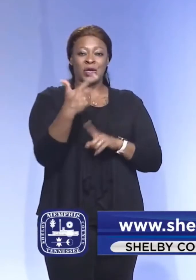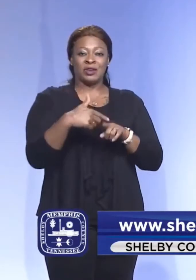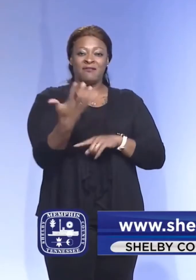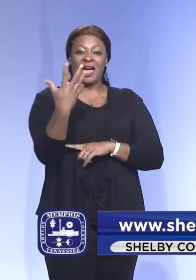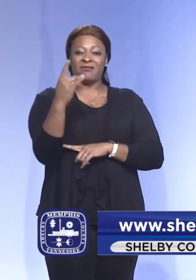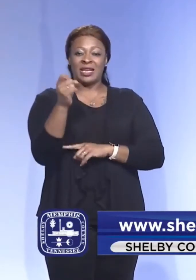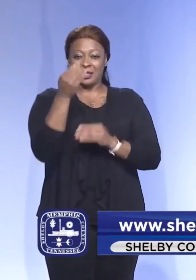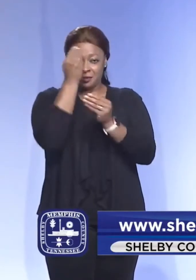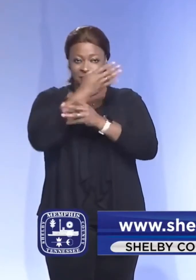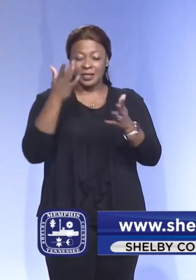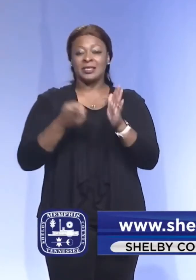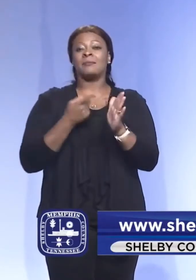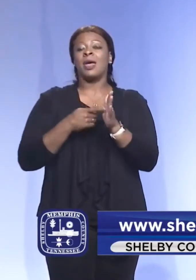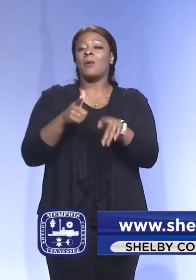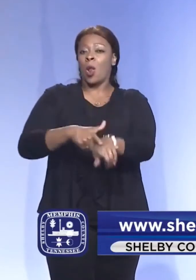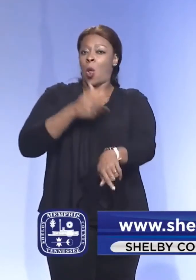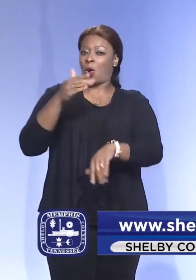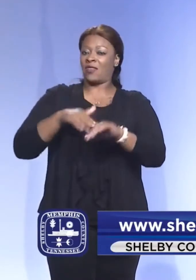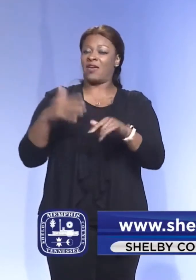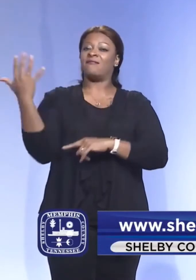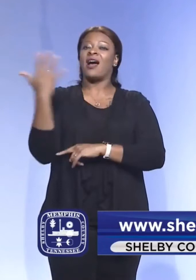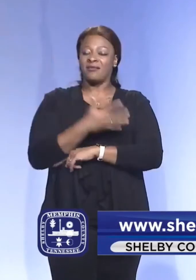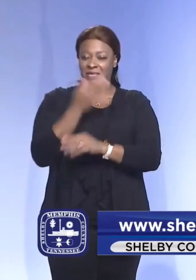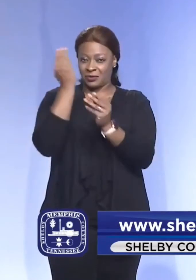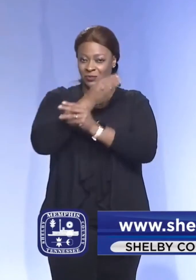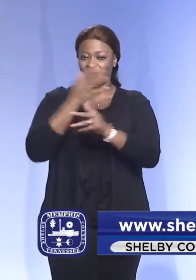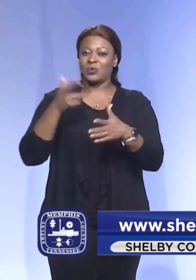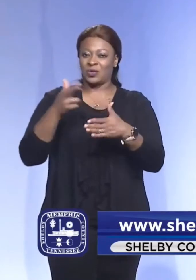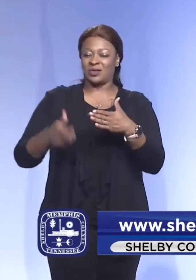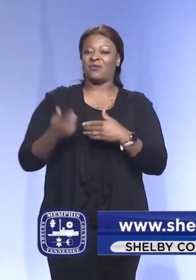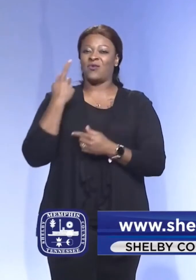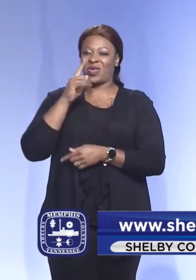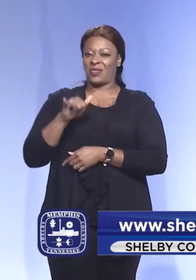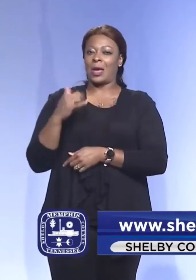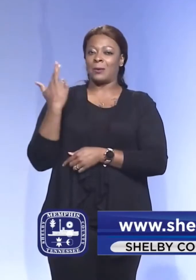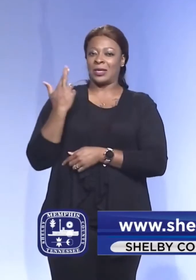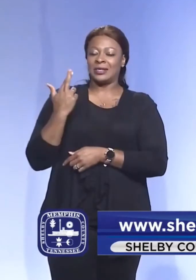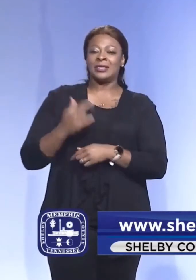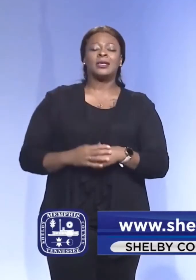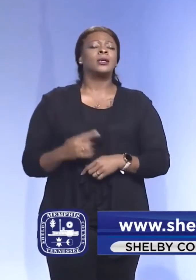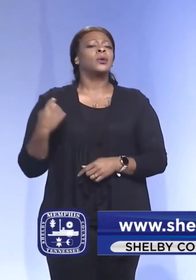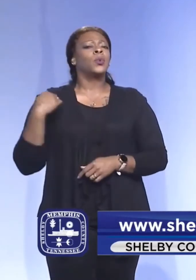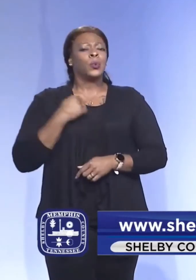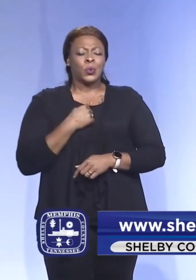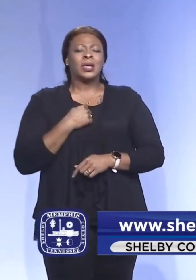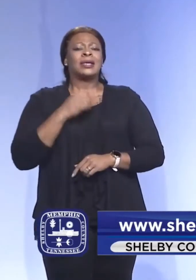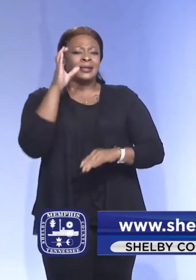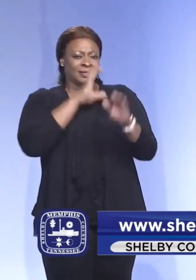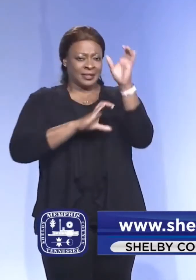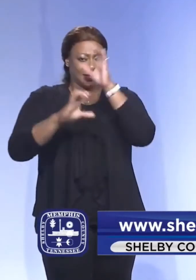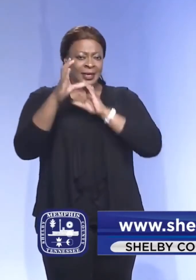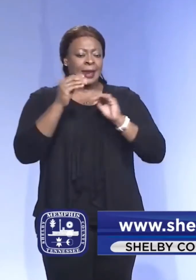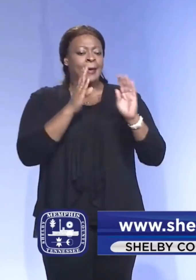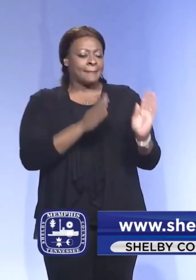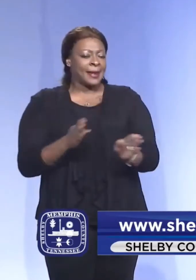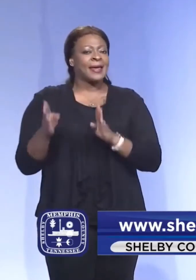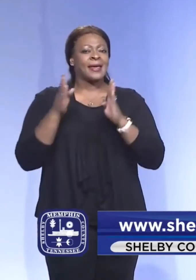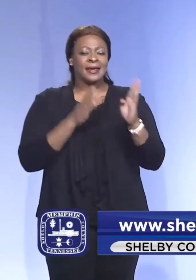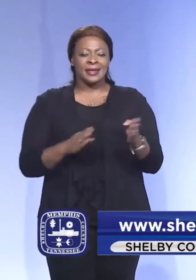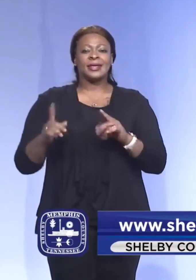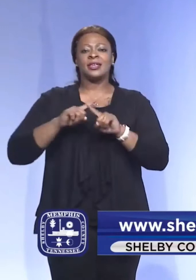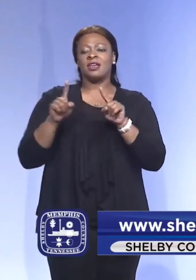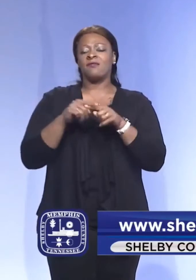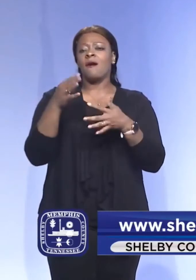some even longer than 5 days. But we are seeking and planning